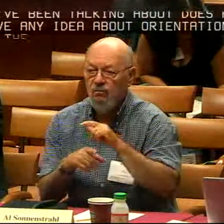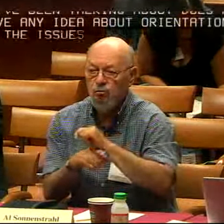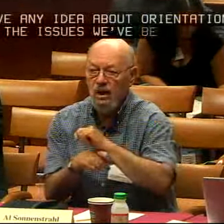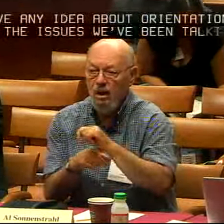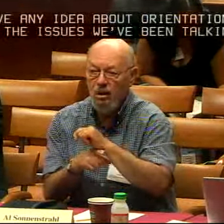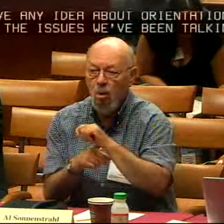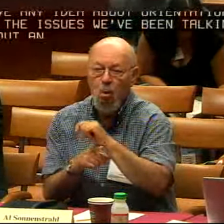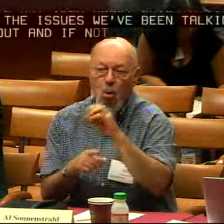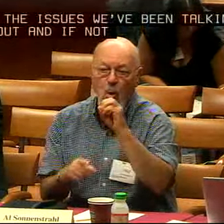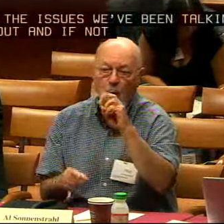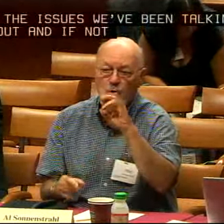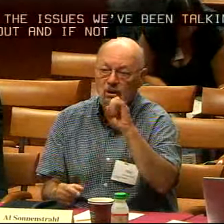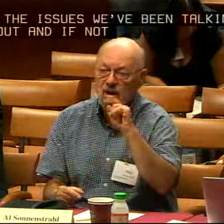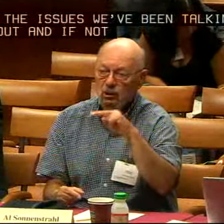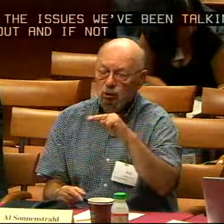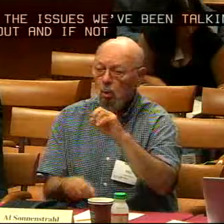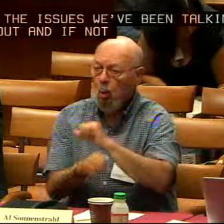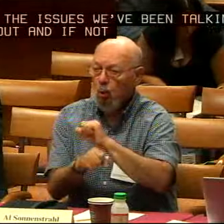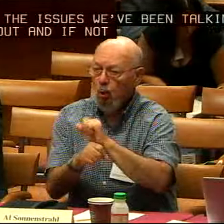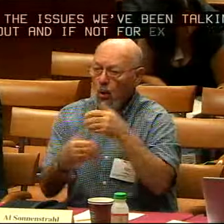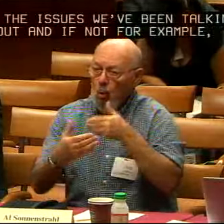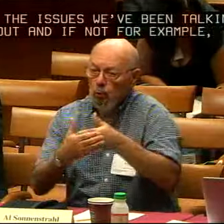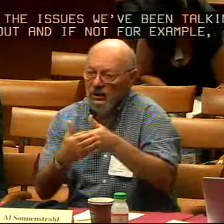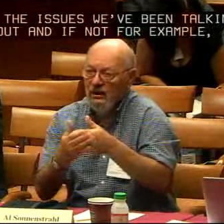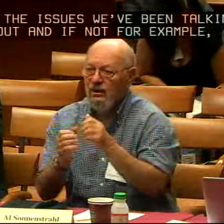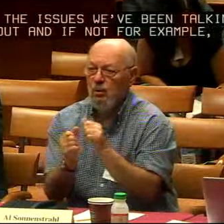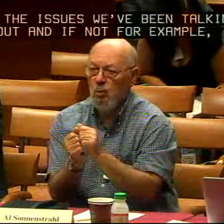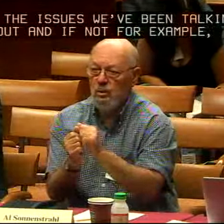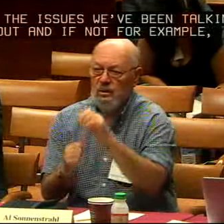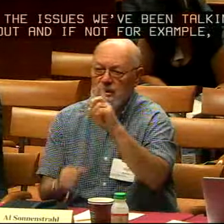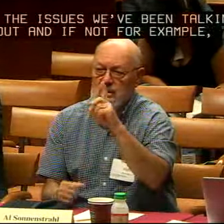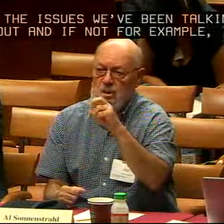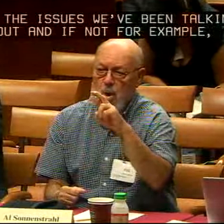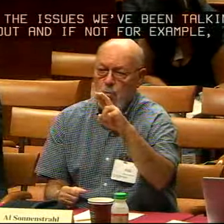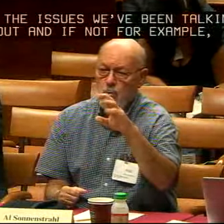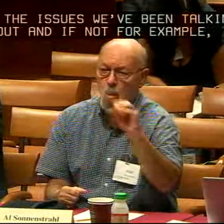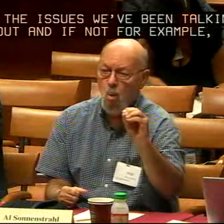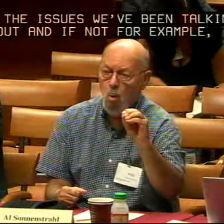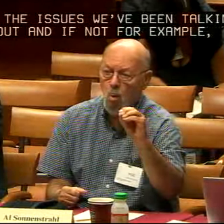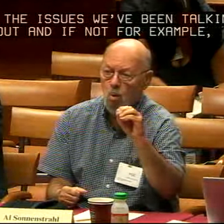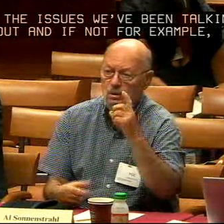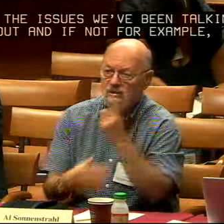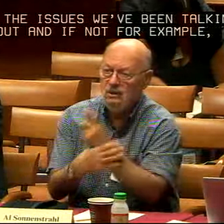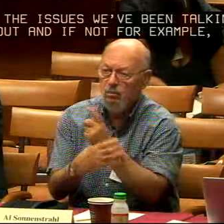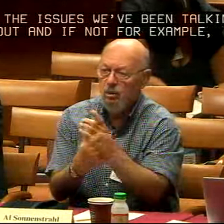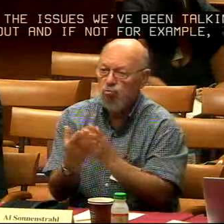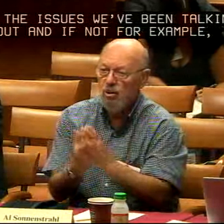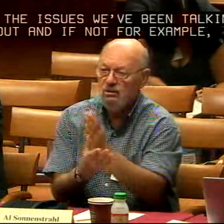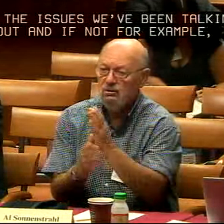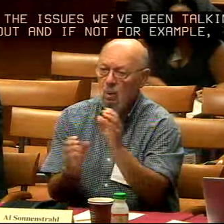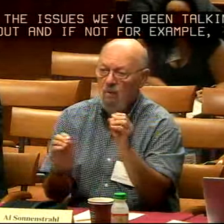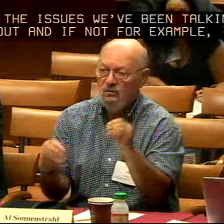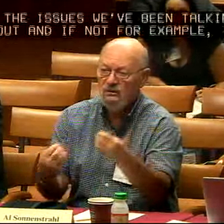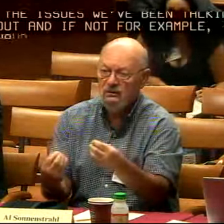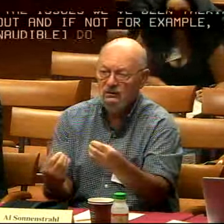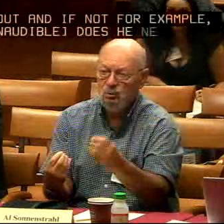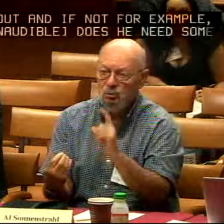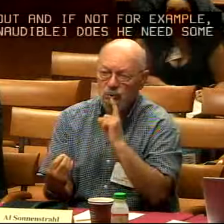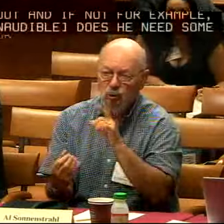for example, VRS and so forth, does he need some kind of training or an orientation or work with somebody from DRO, the